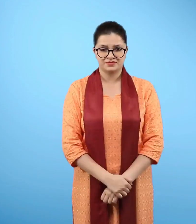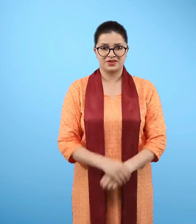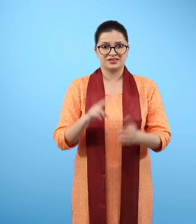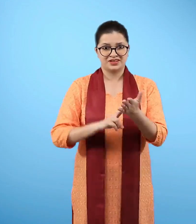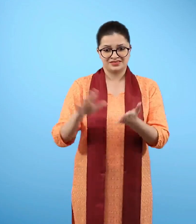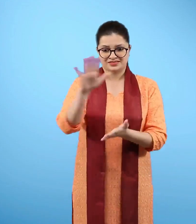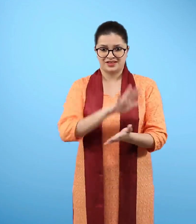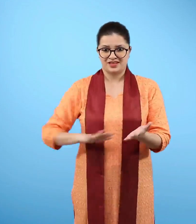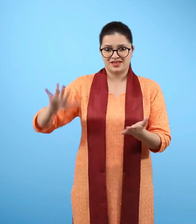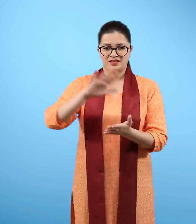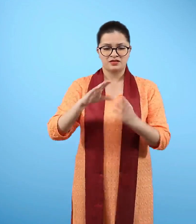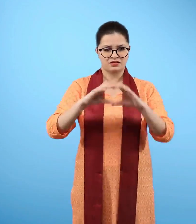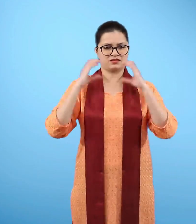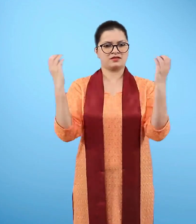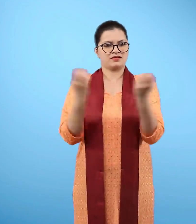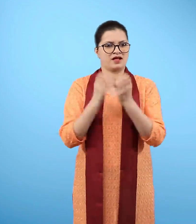leading all the way to National Stadium.